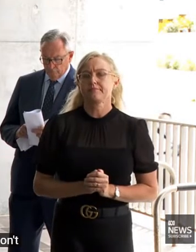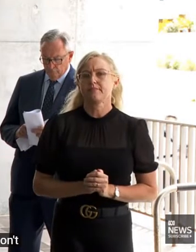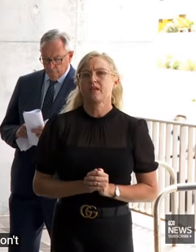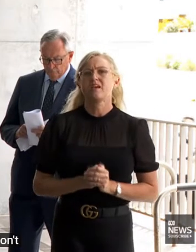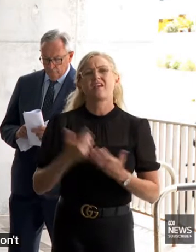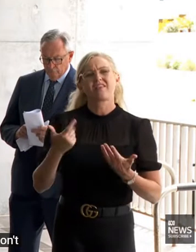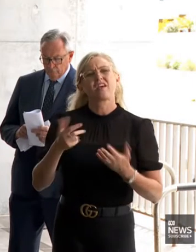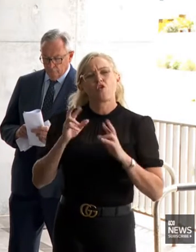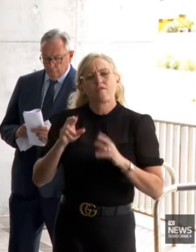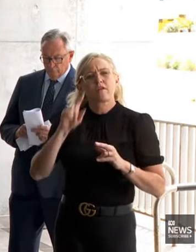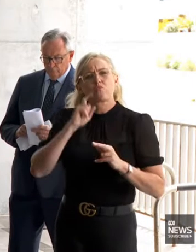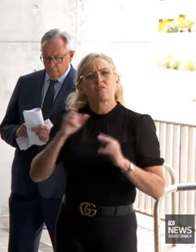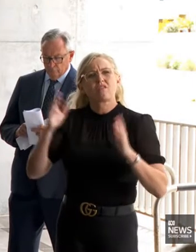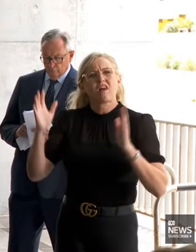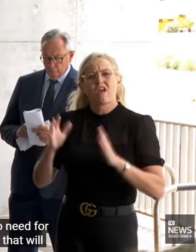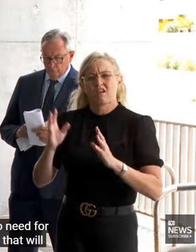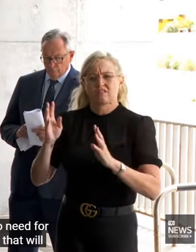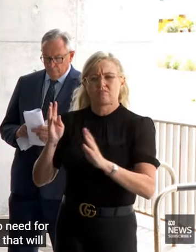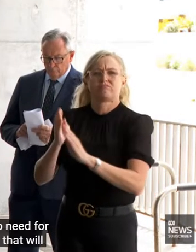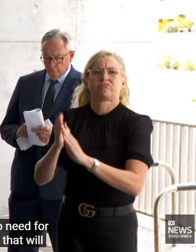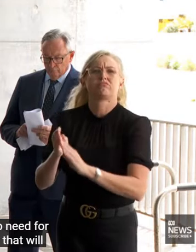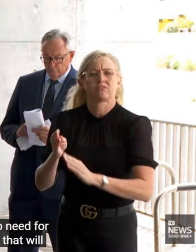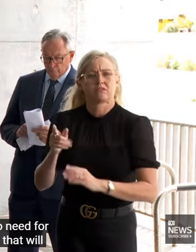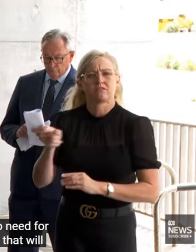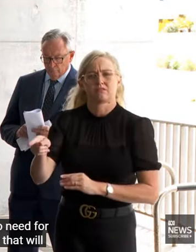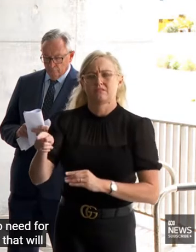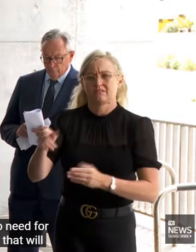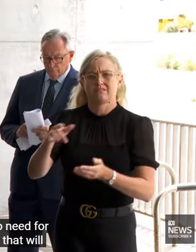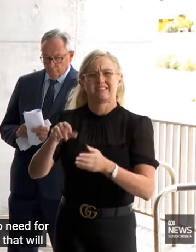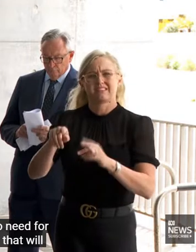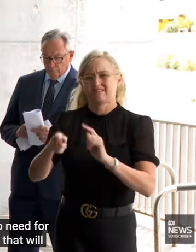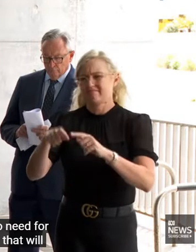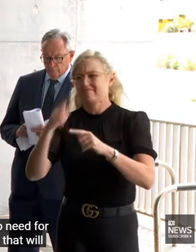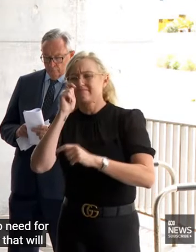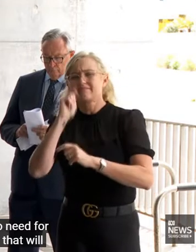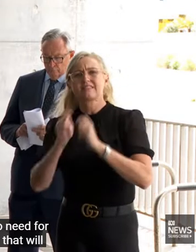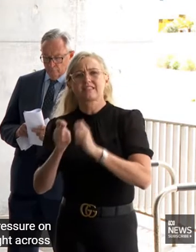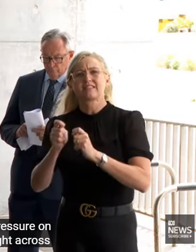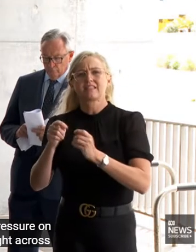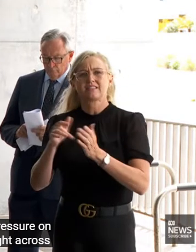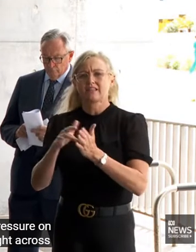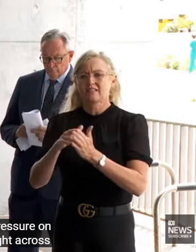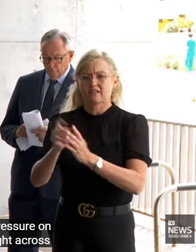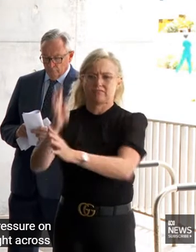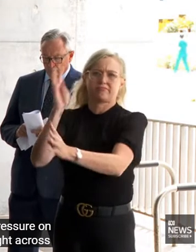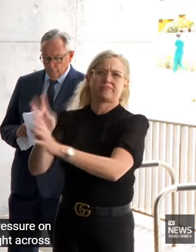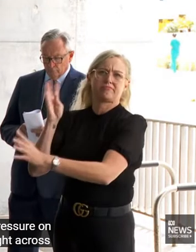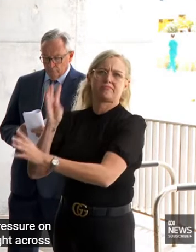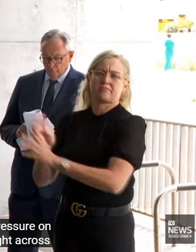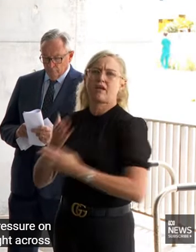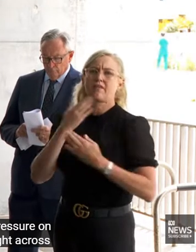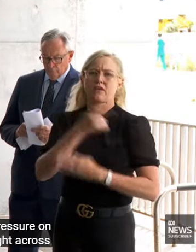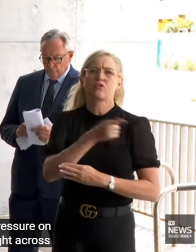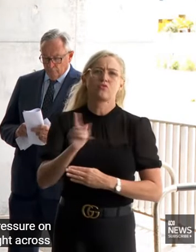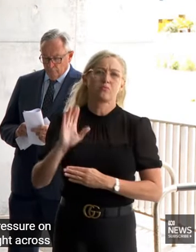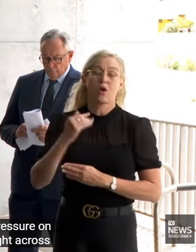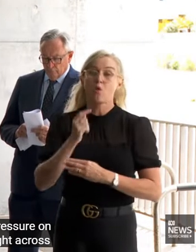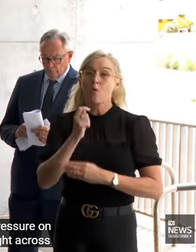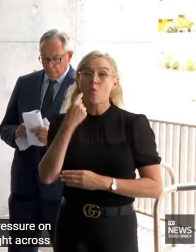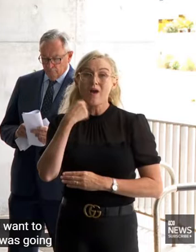alleviate some pressure on our testing centres right across the state. Obviously, I want to thank everybody who has gone out, close